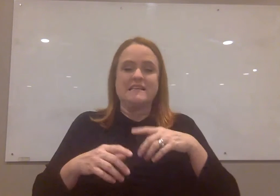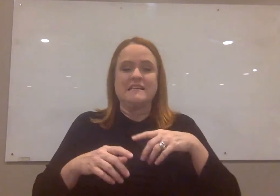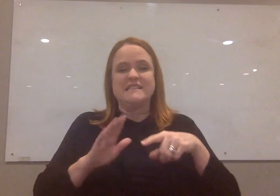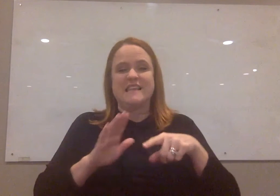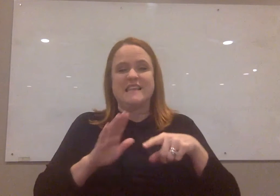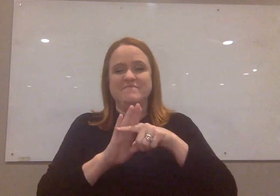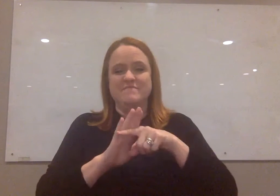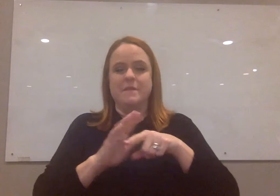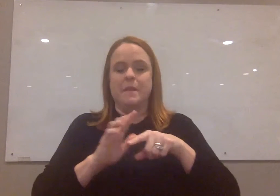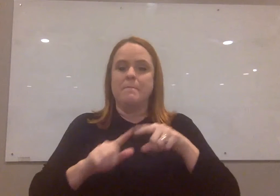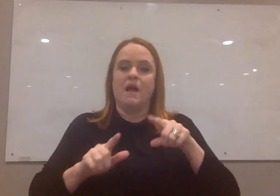weird reasons.